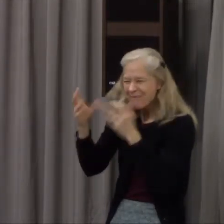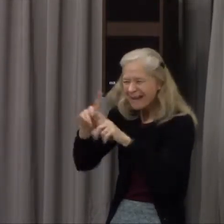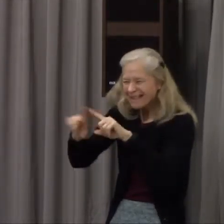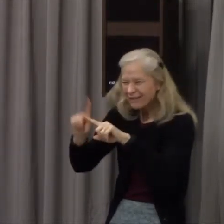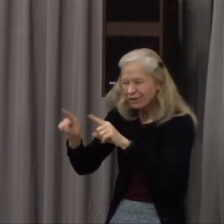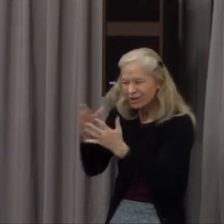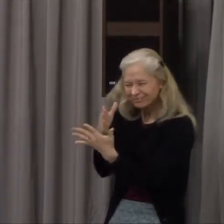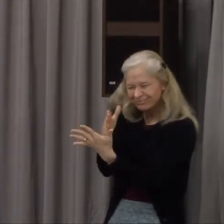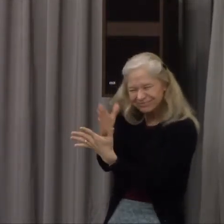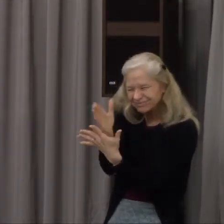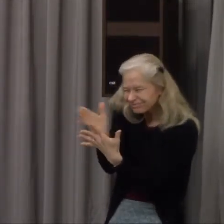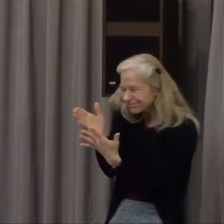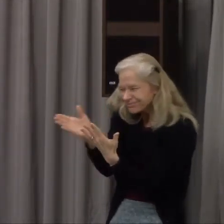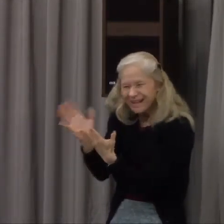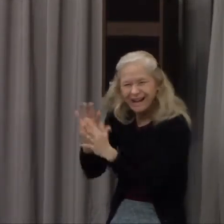many symbols.